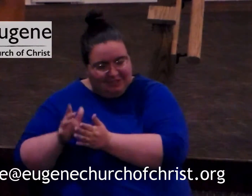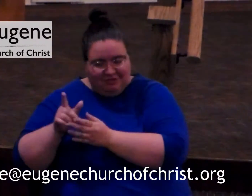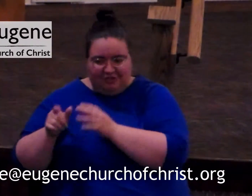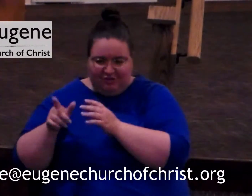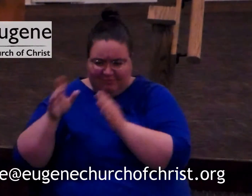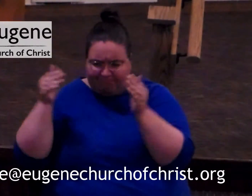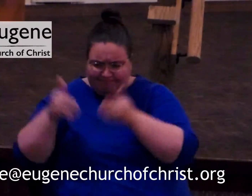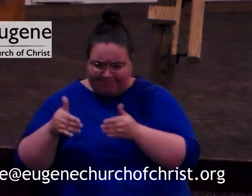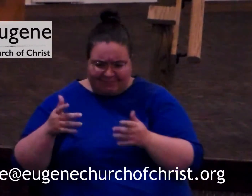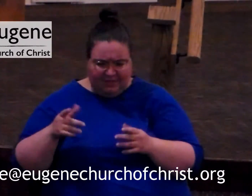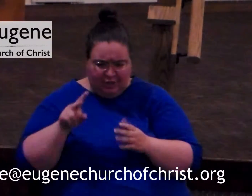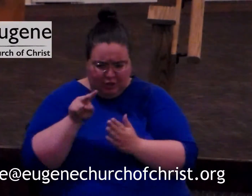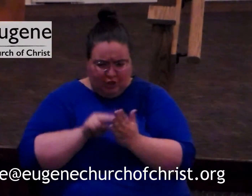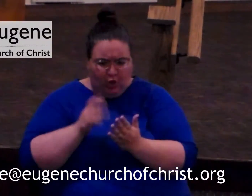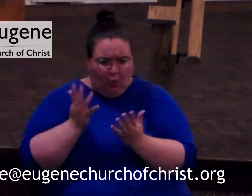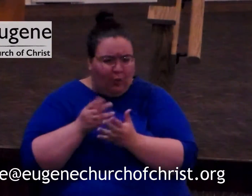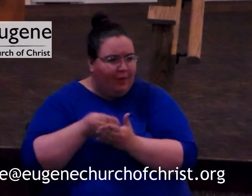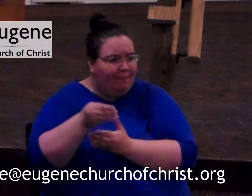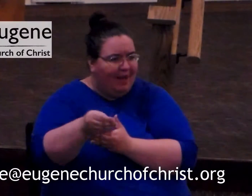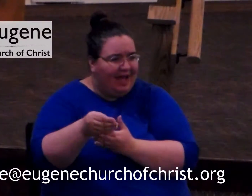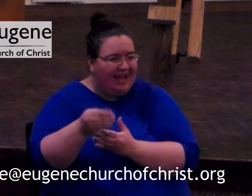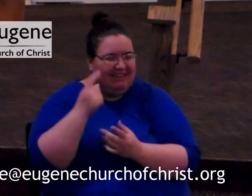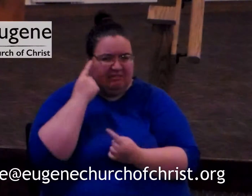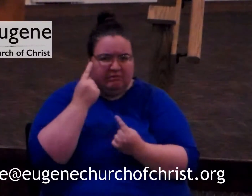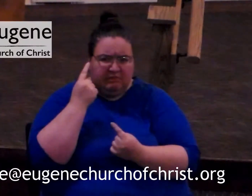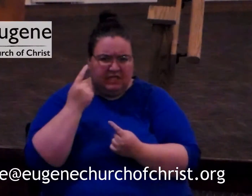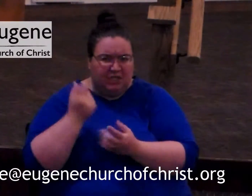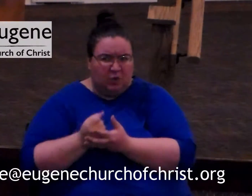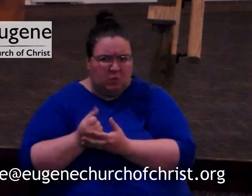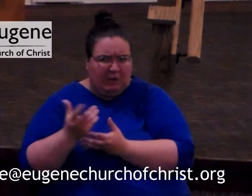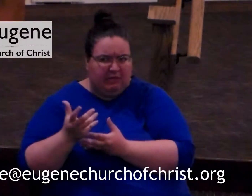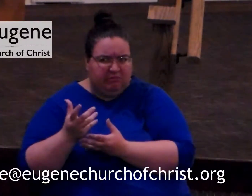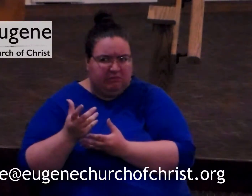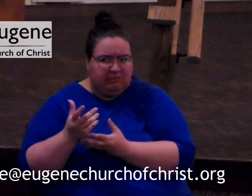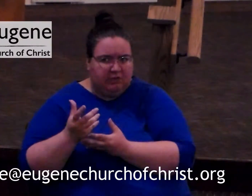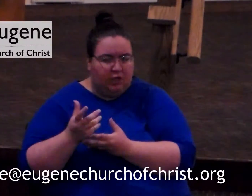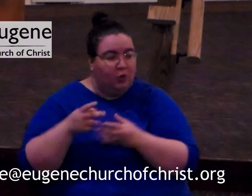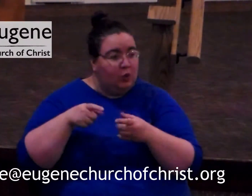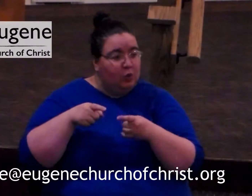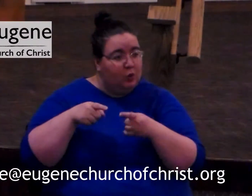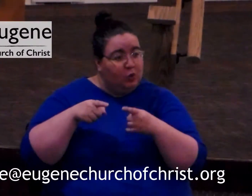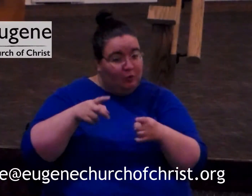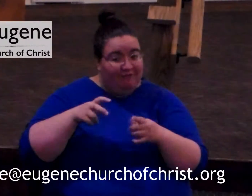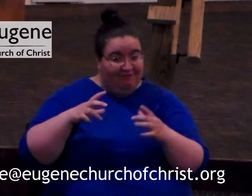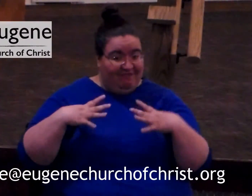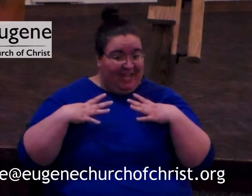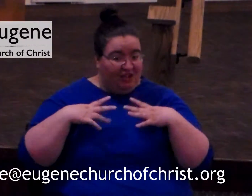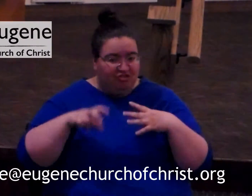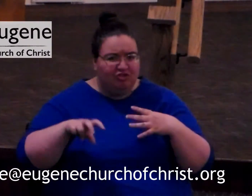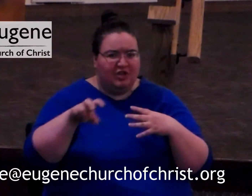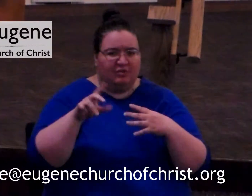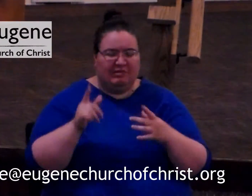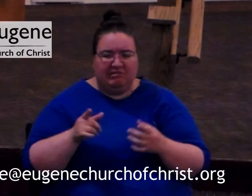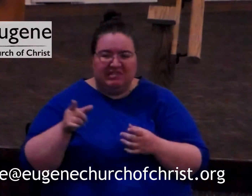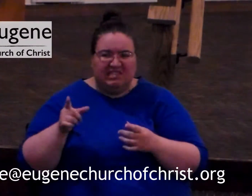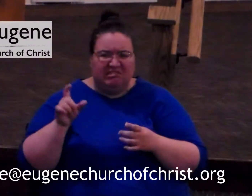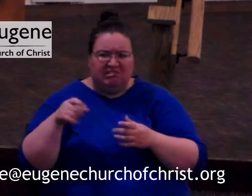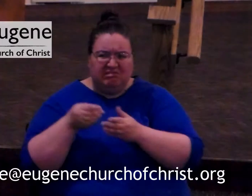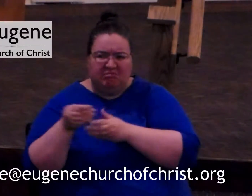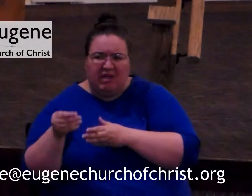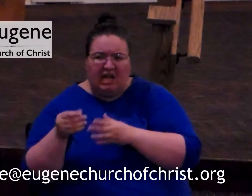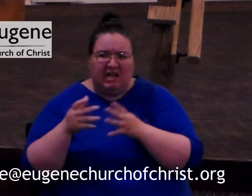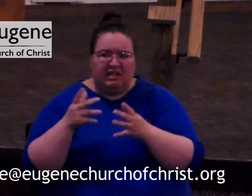wasting here? We would analyze things along our trip and say, is this worth the money that's going to be put into it? And when we get into church